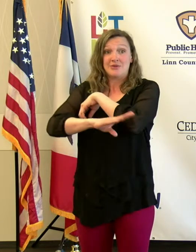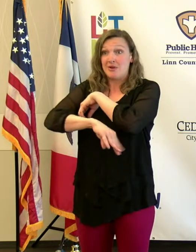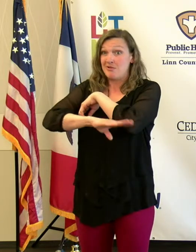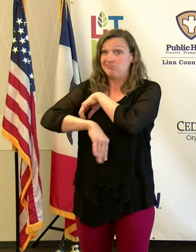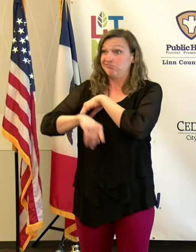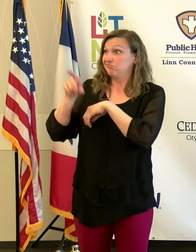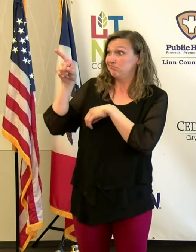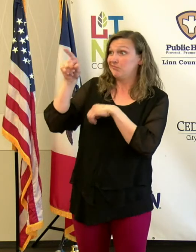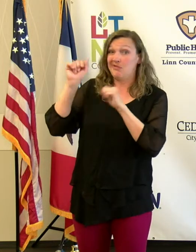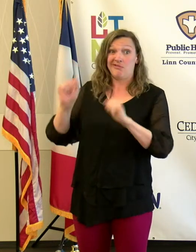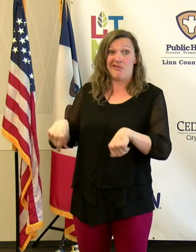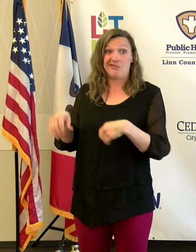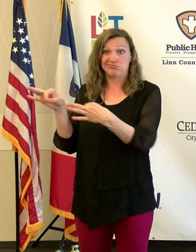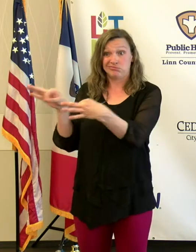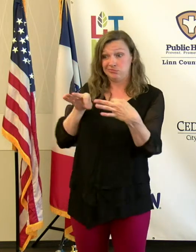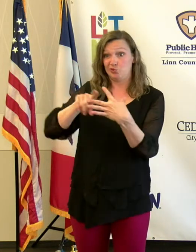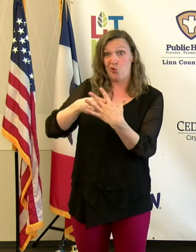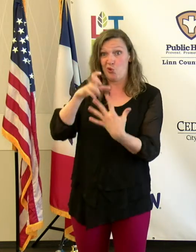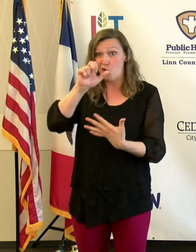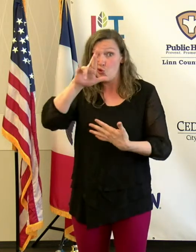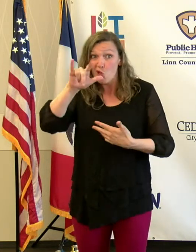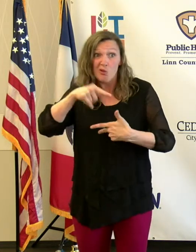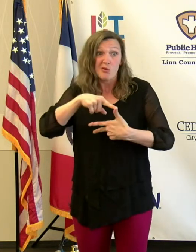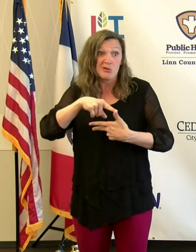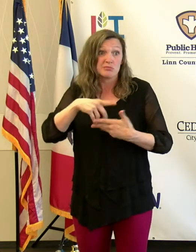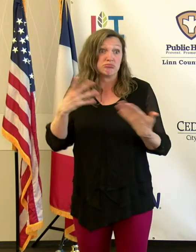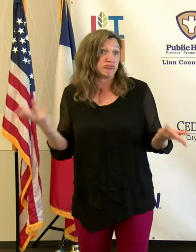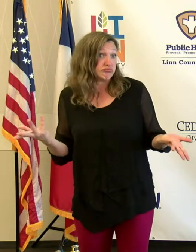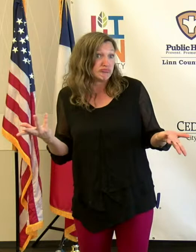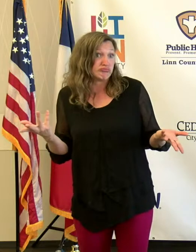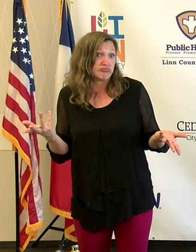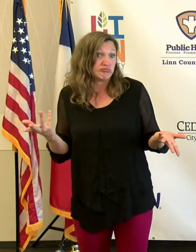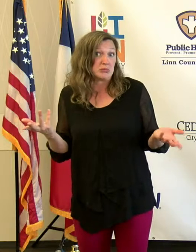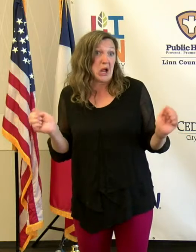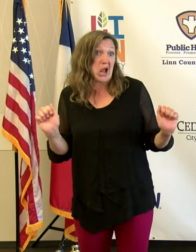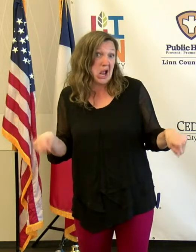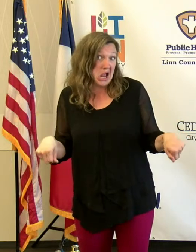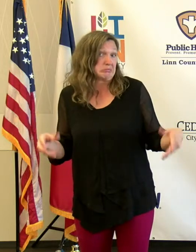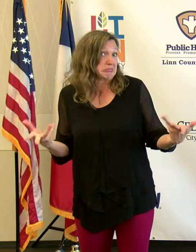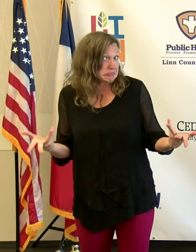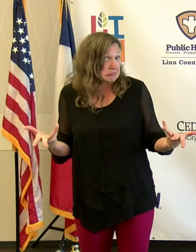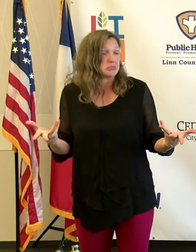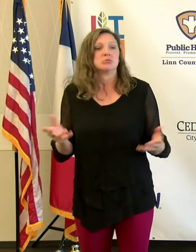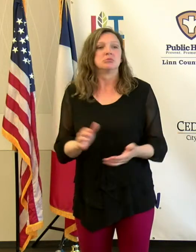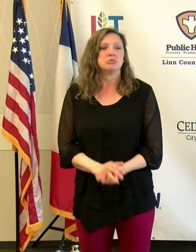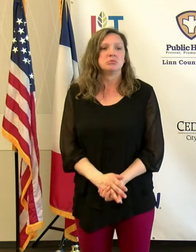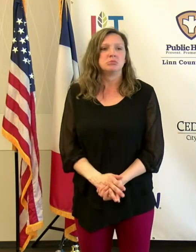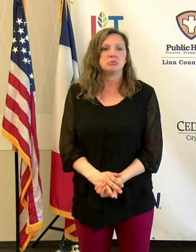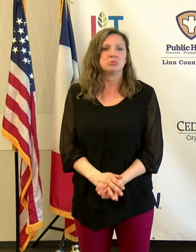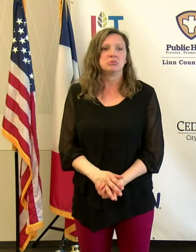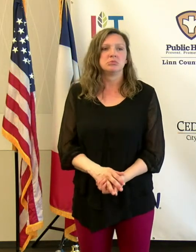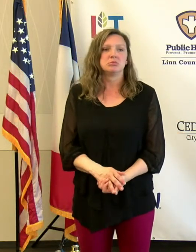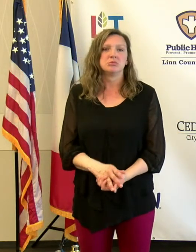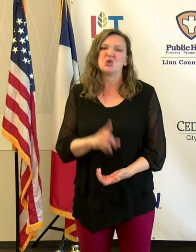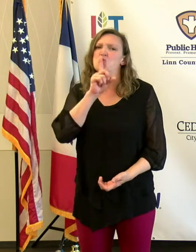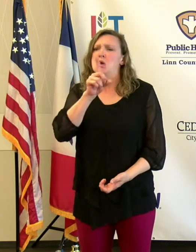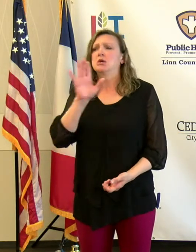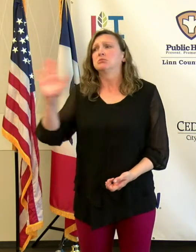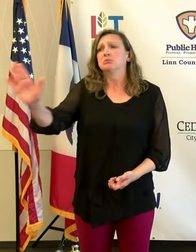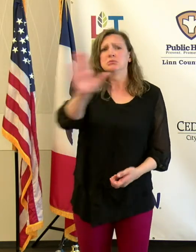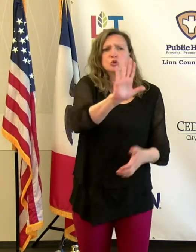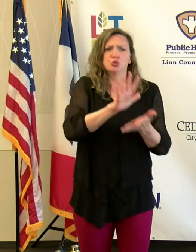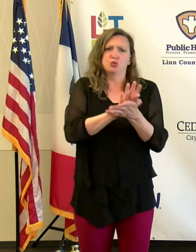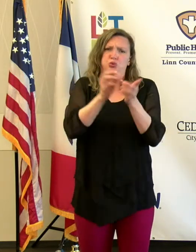mandated August 23rd. These were important details districts needed to continue planning for today's unexpected